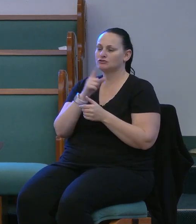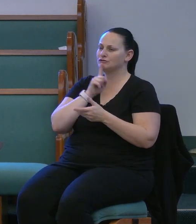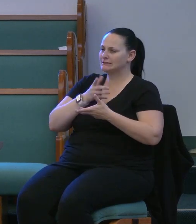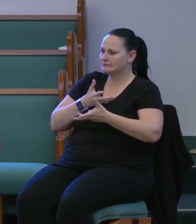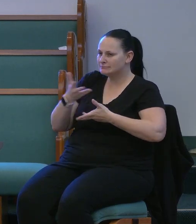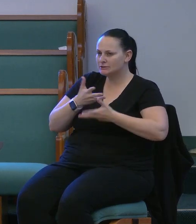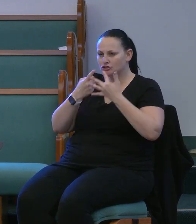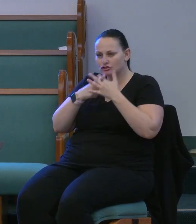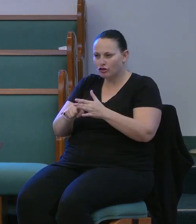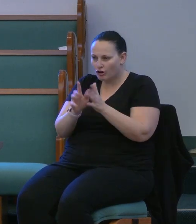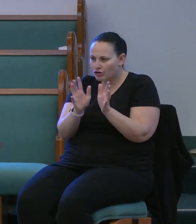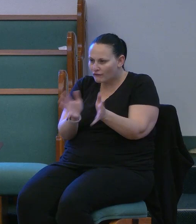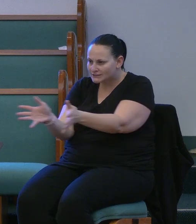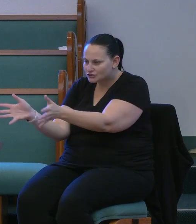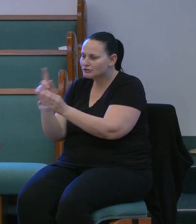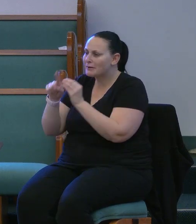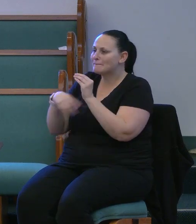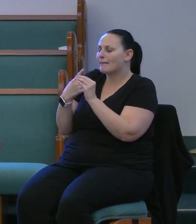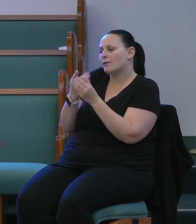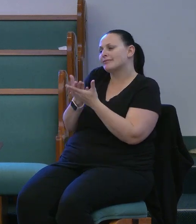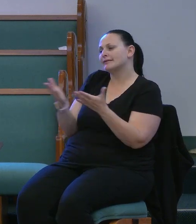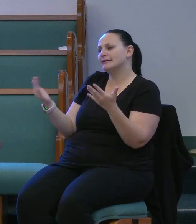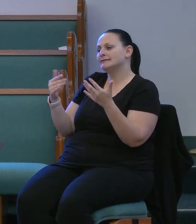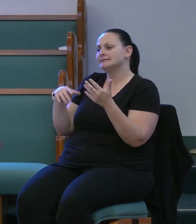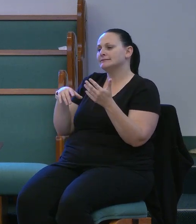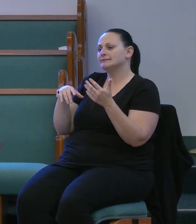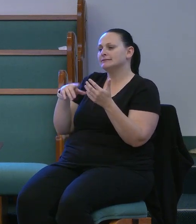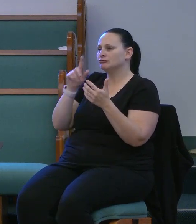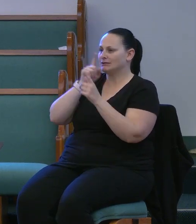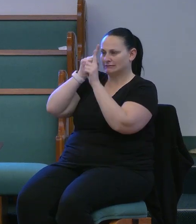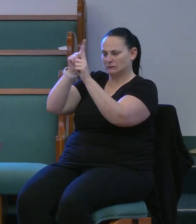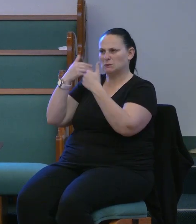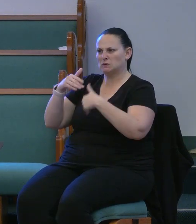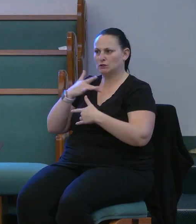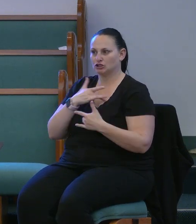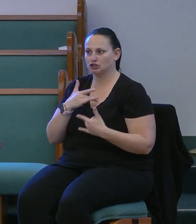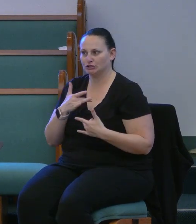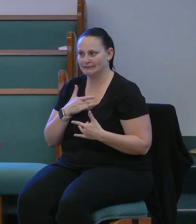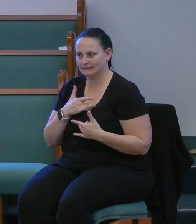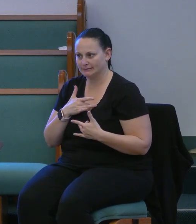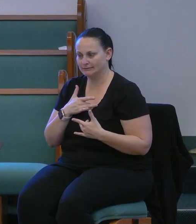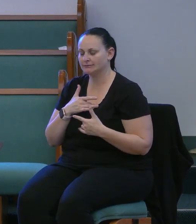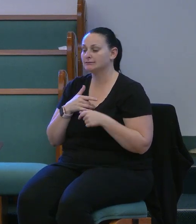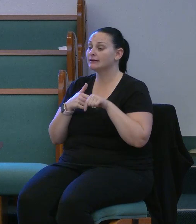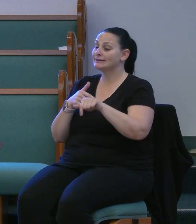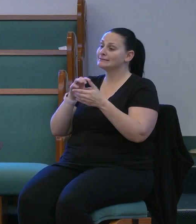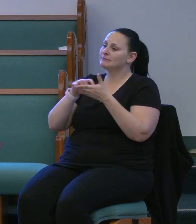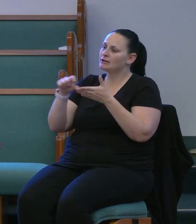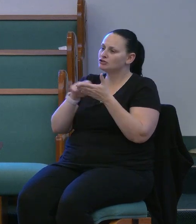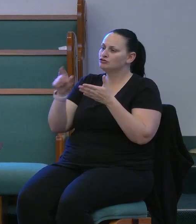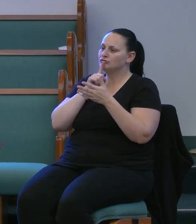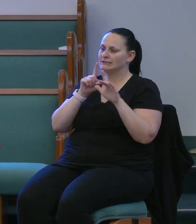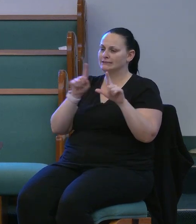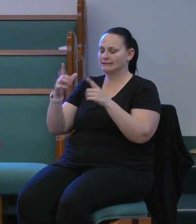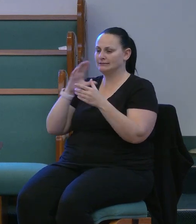in a conversation about things that are of ultimate concern. This passage frames